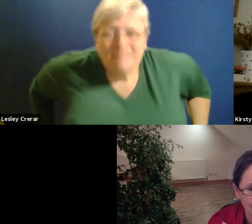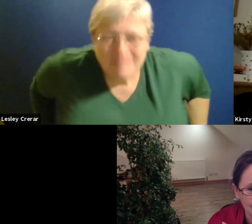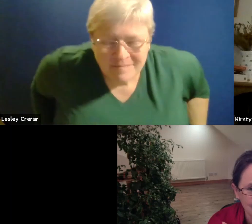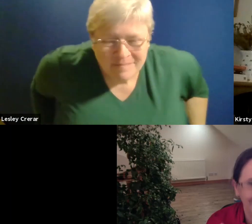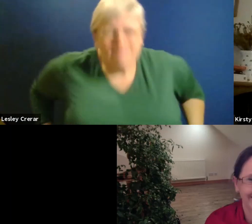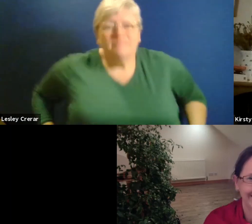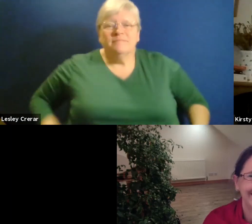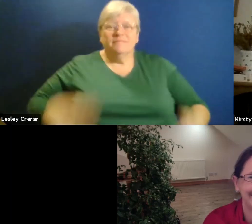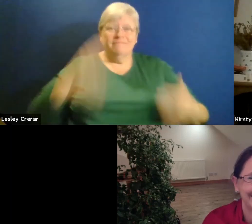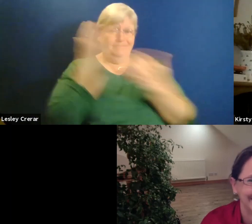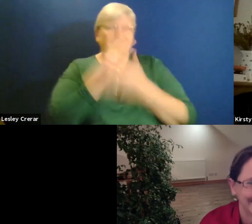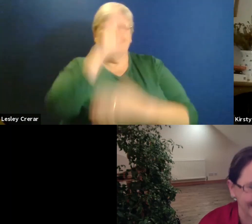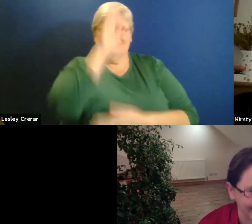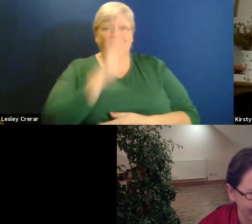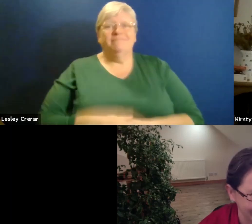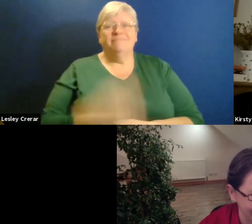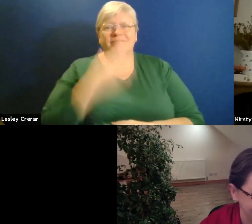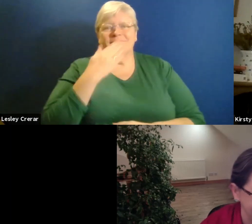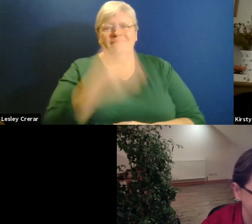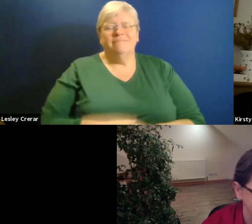Seriously. Thank you.